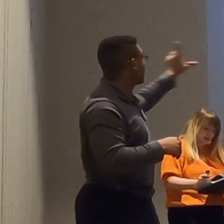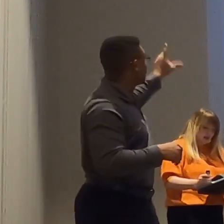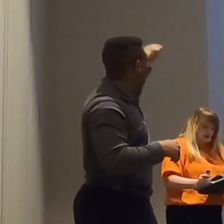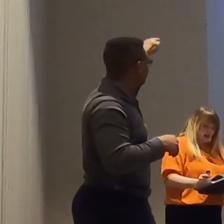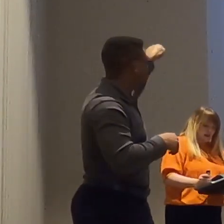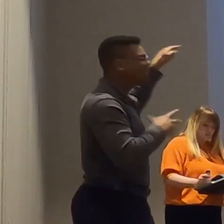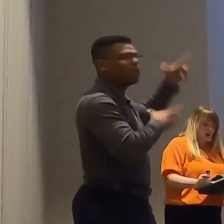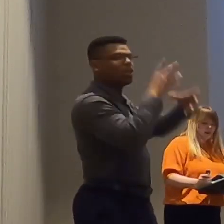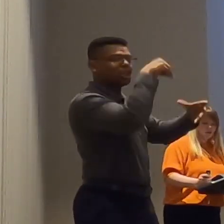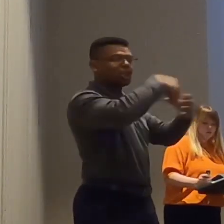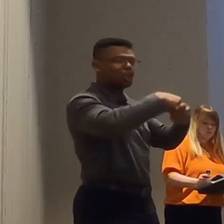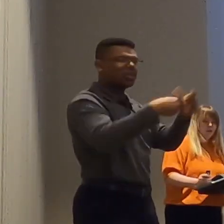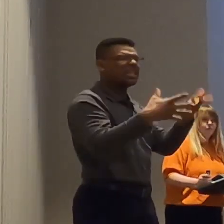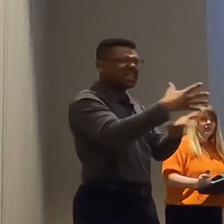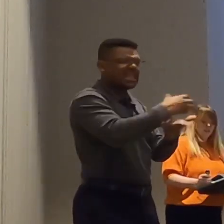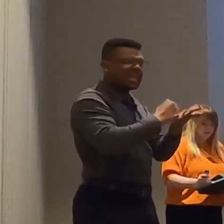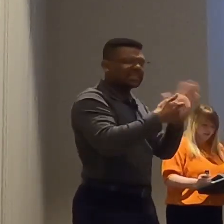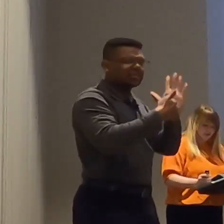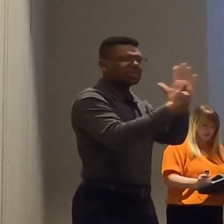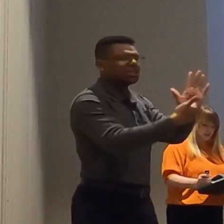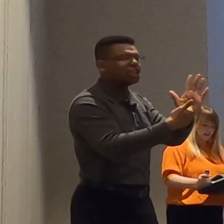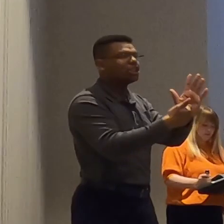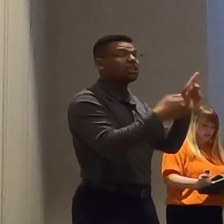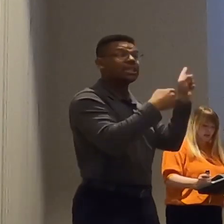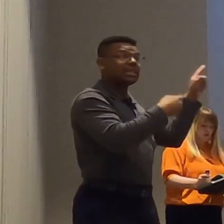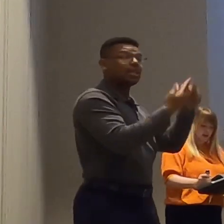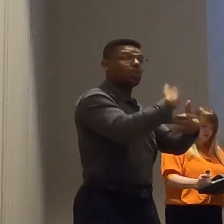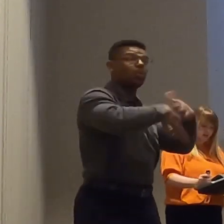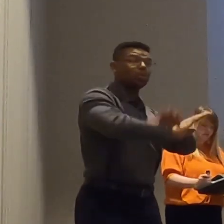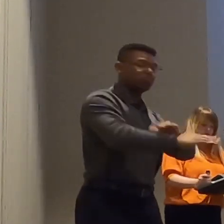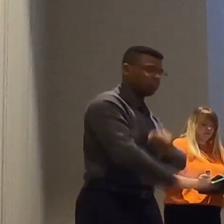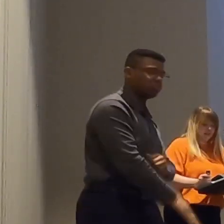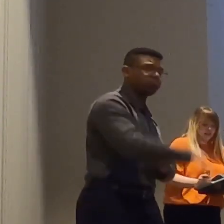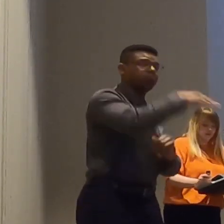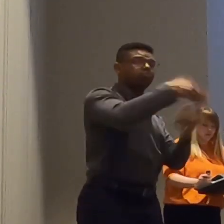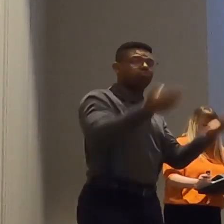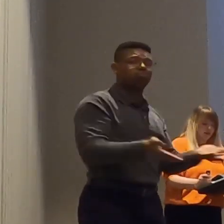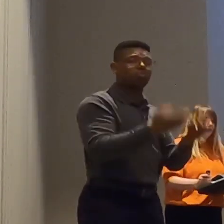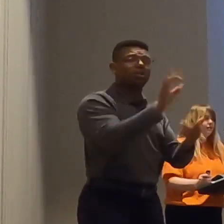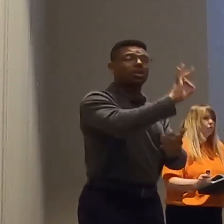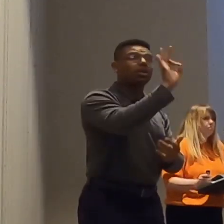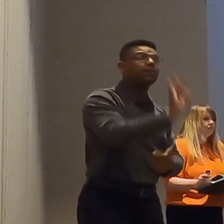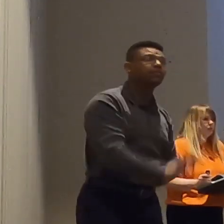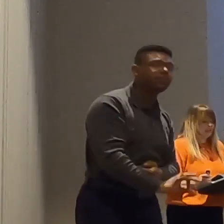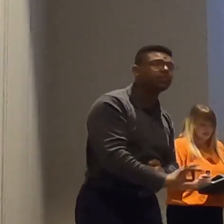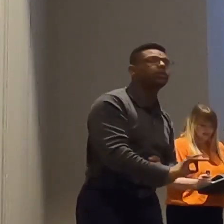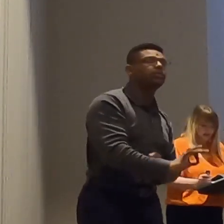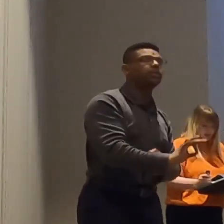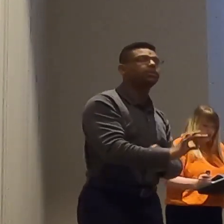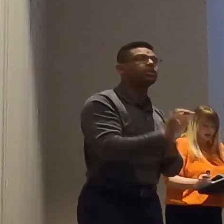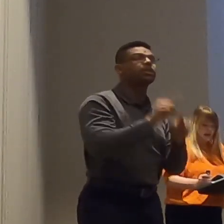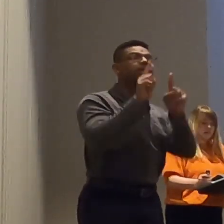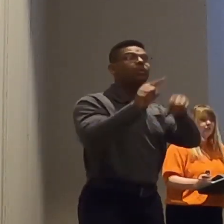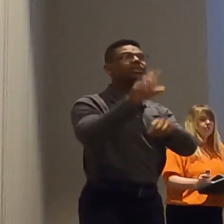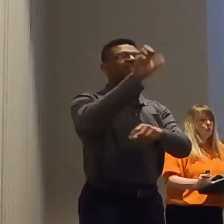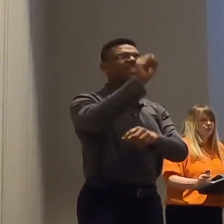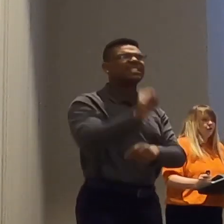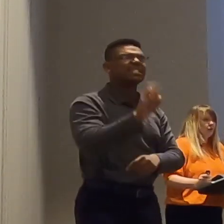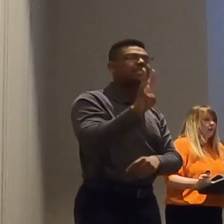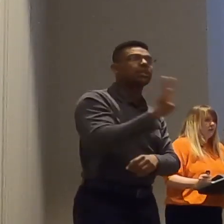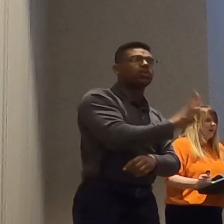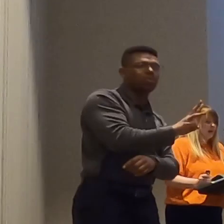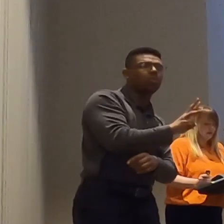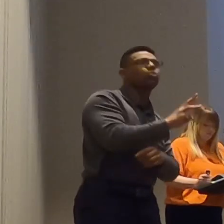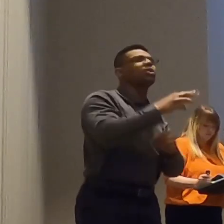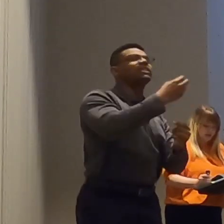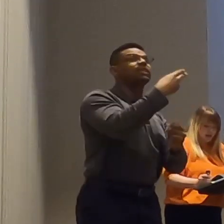exhibition. Watkins was born and raised in Flint, Michigan. He graduated from Flint Southwestern High School before attending college at Bowling